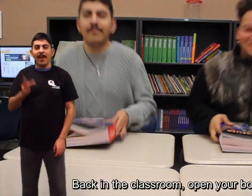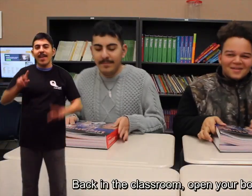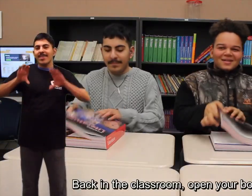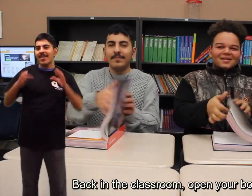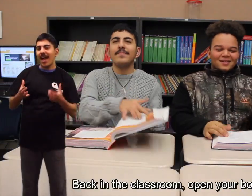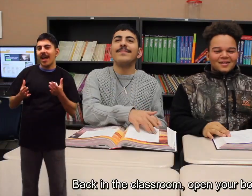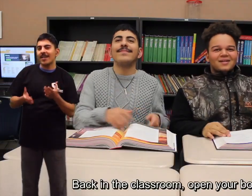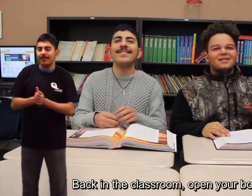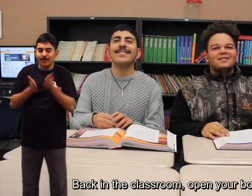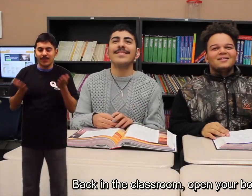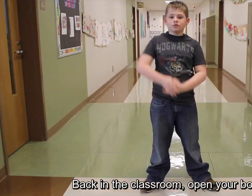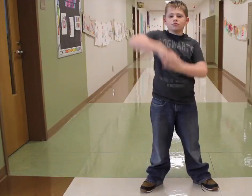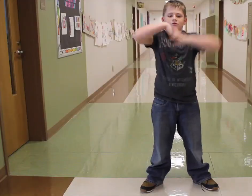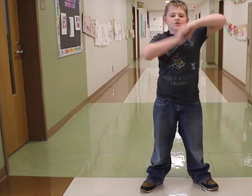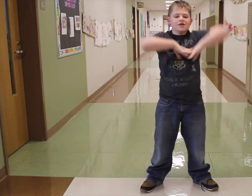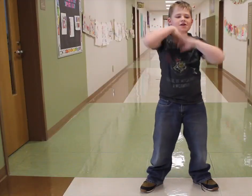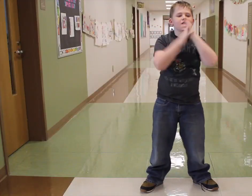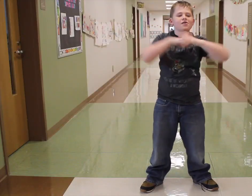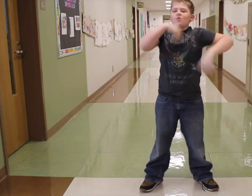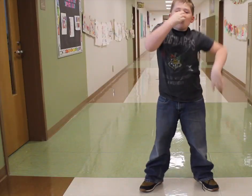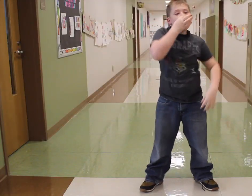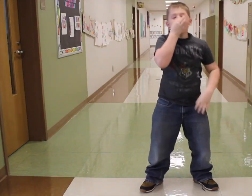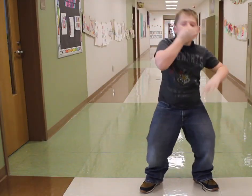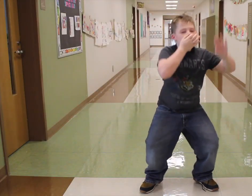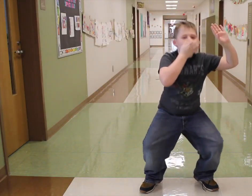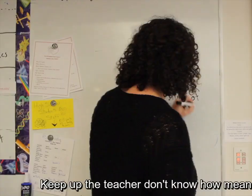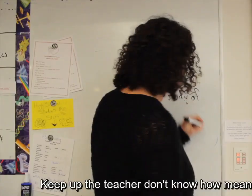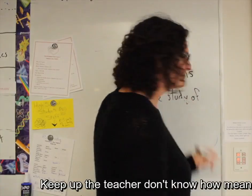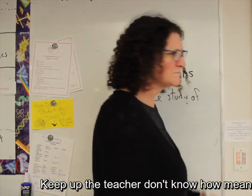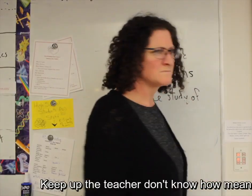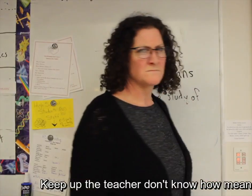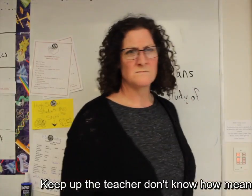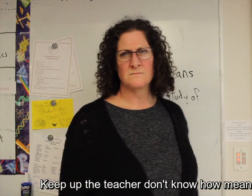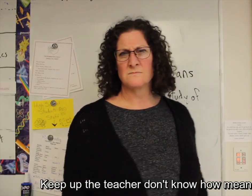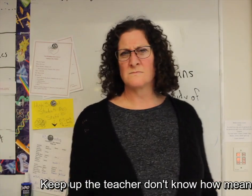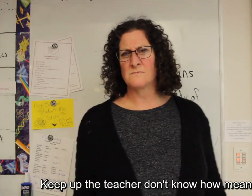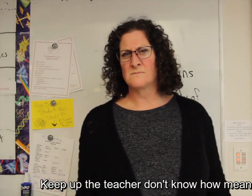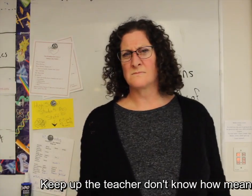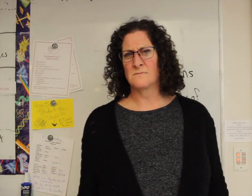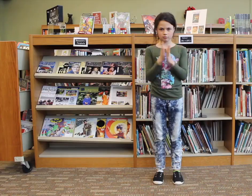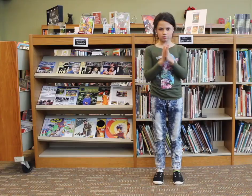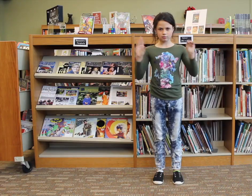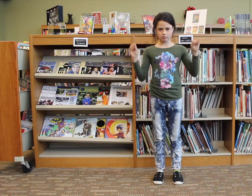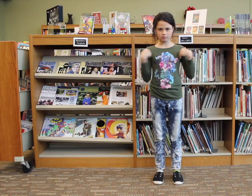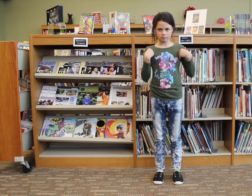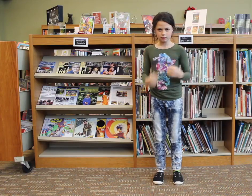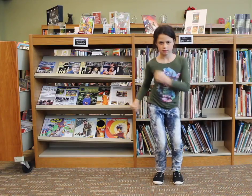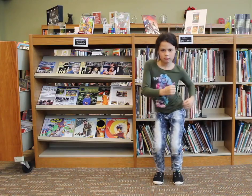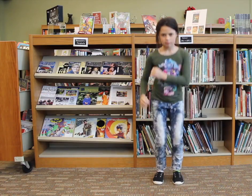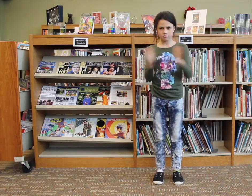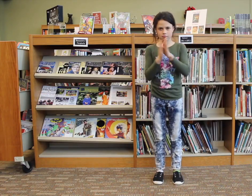Back in the classroom open your books, keep it the teacher don't know how mean she looks,